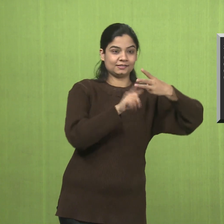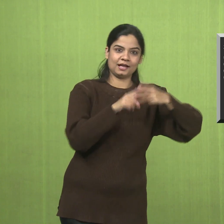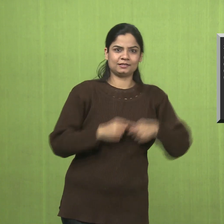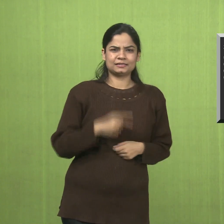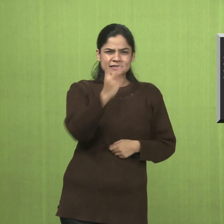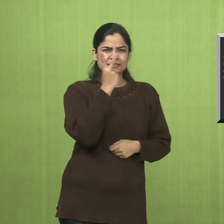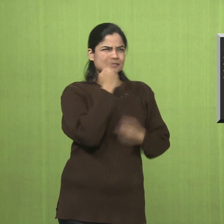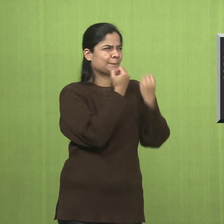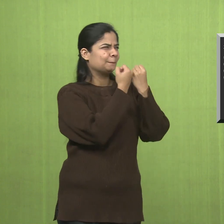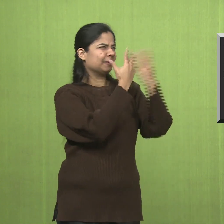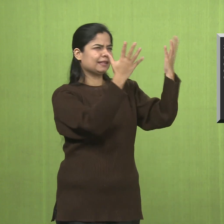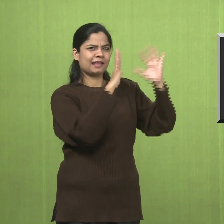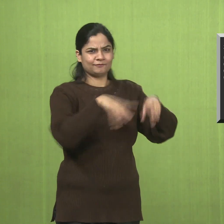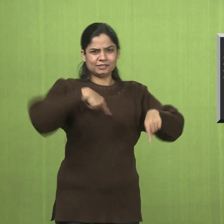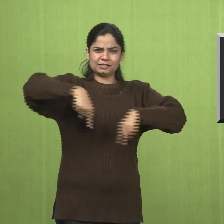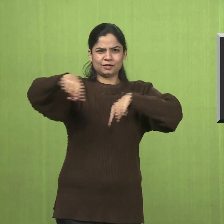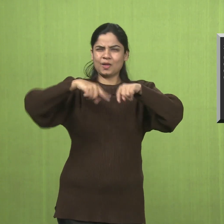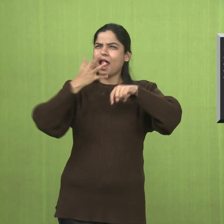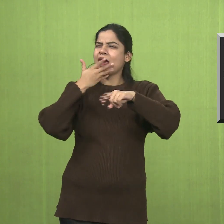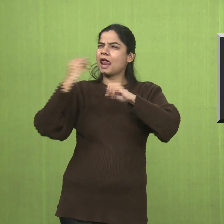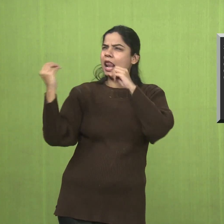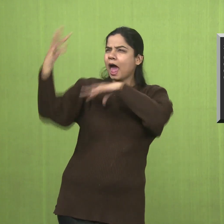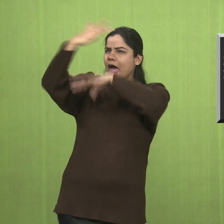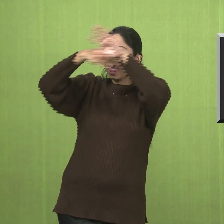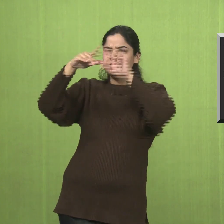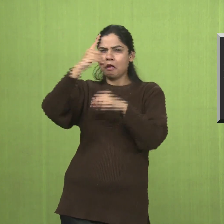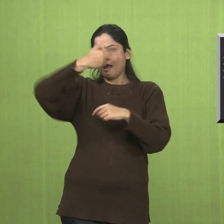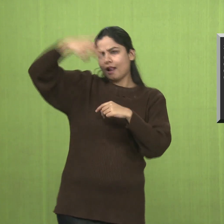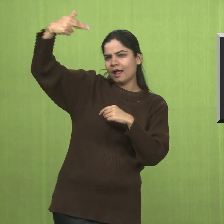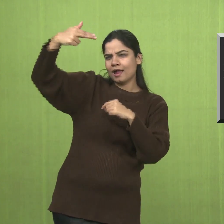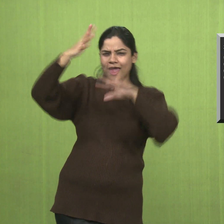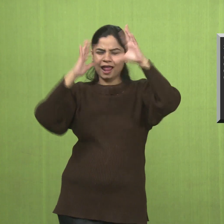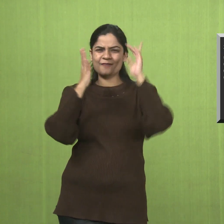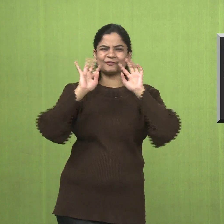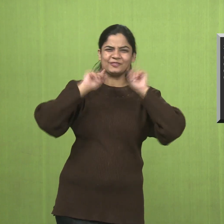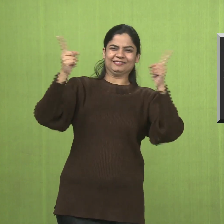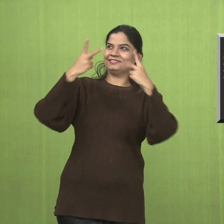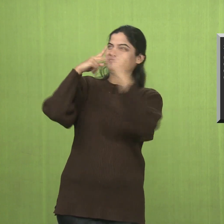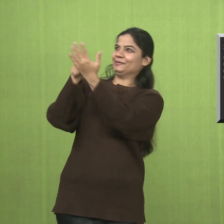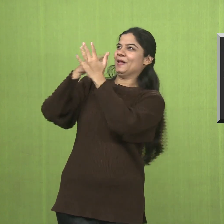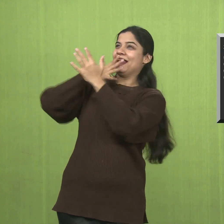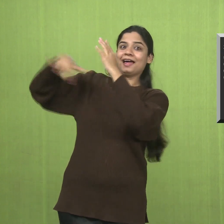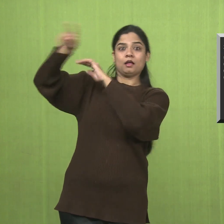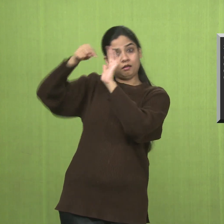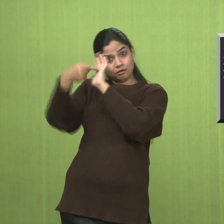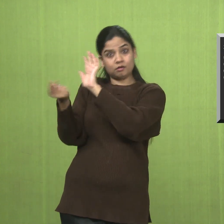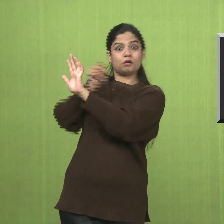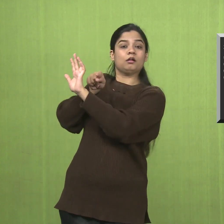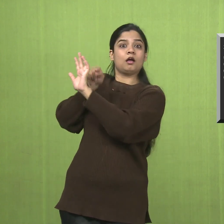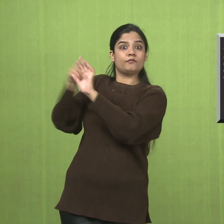third is, you may have seen neon signals sometimes. They are very, very fancy to look at. So